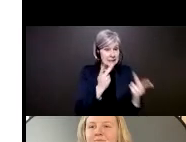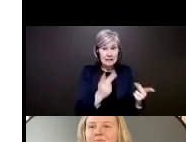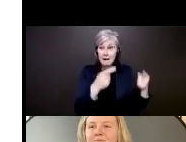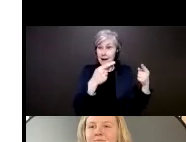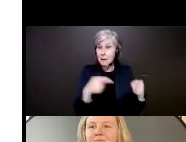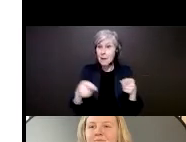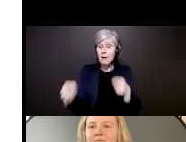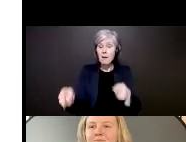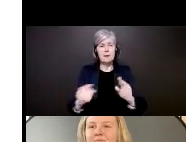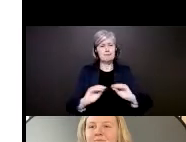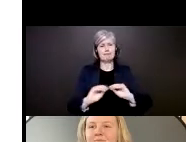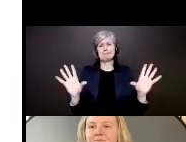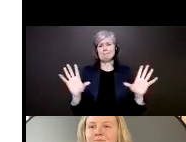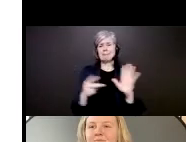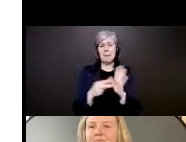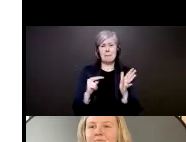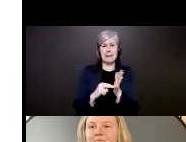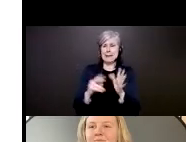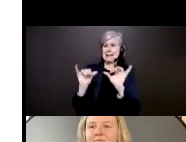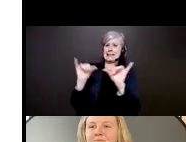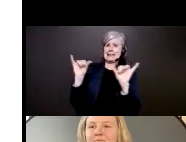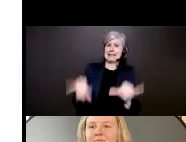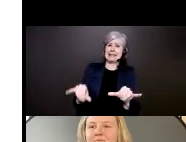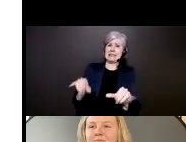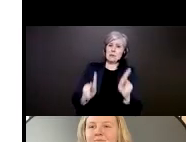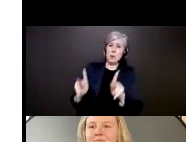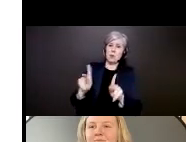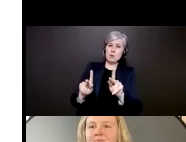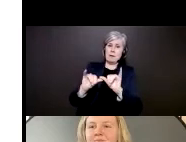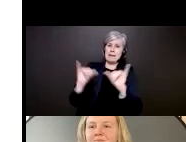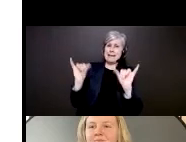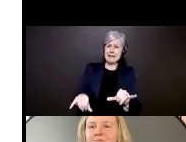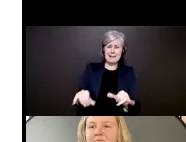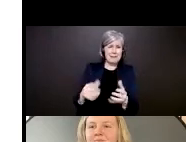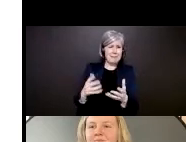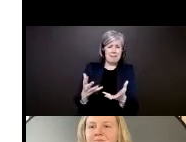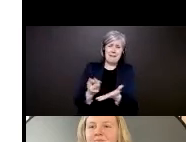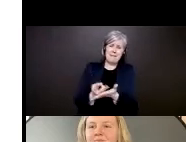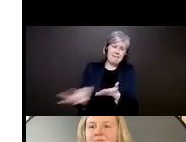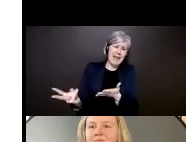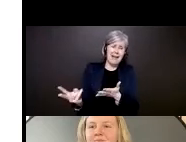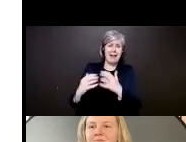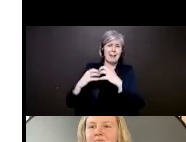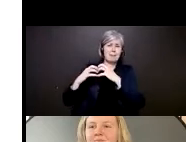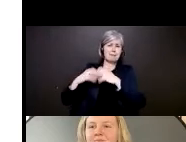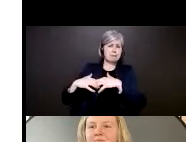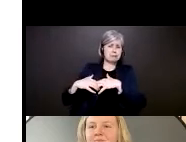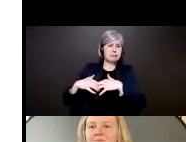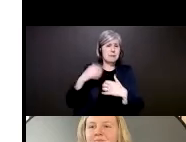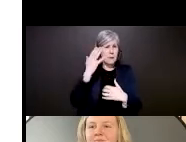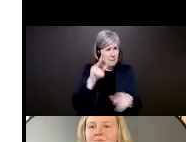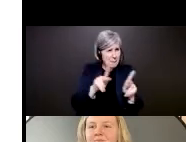that doesn't acknowledge that people of all ages need a living income, they need housing they can afford, secure